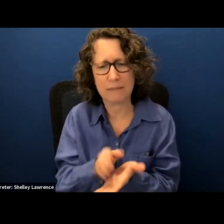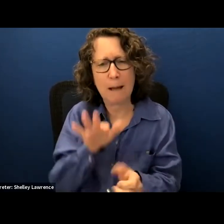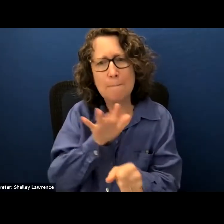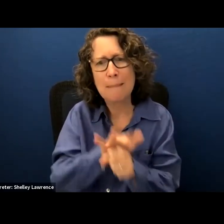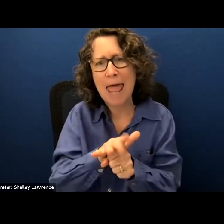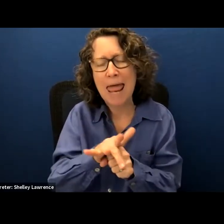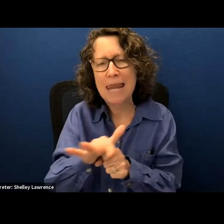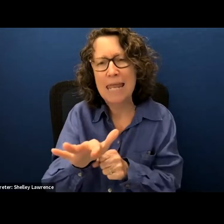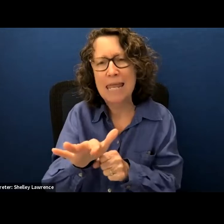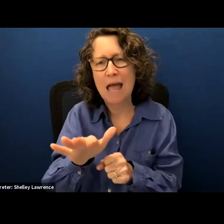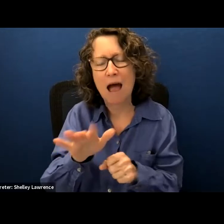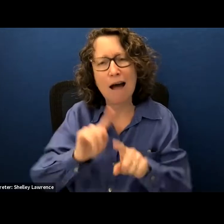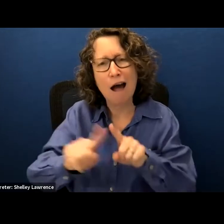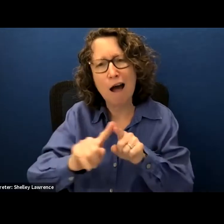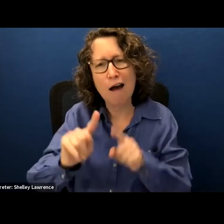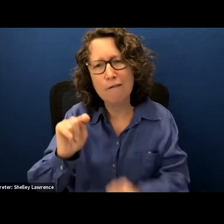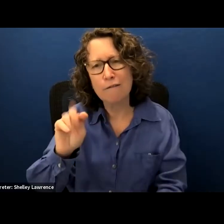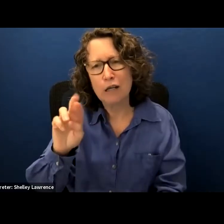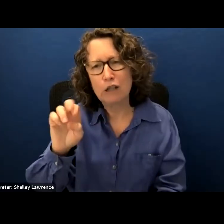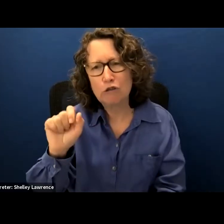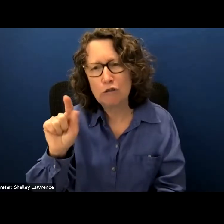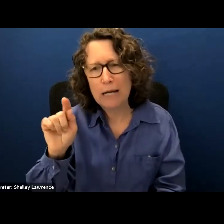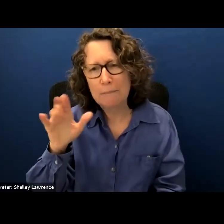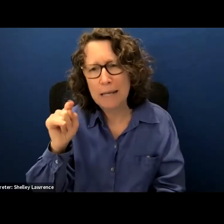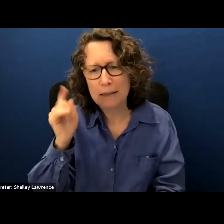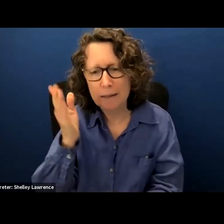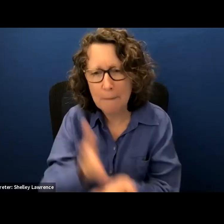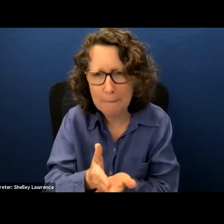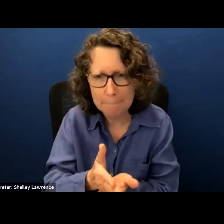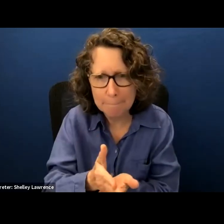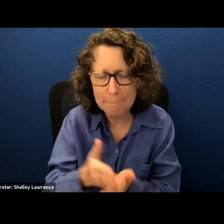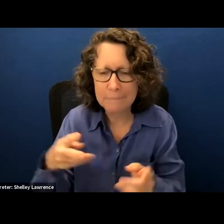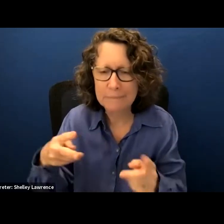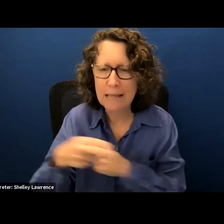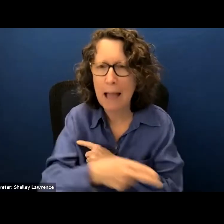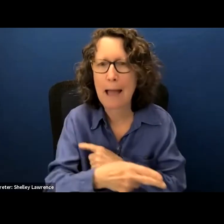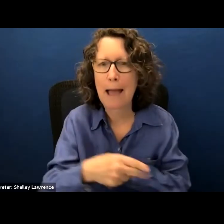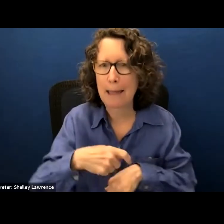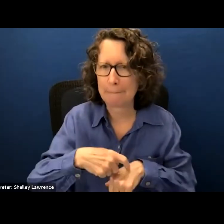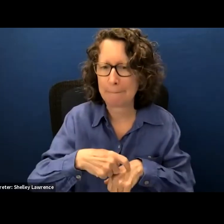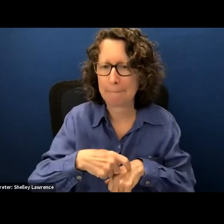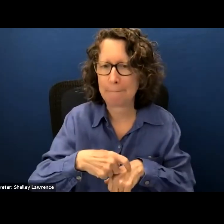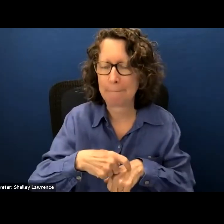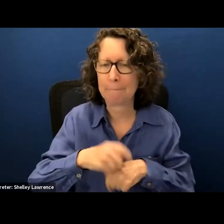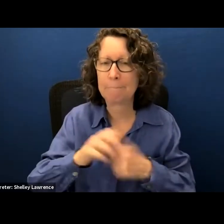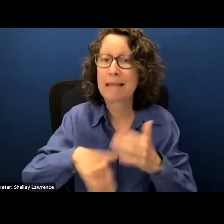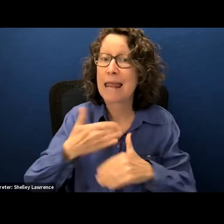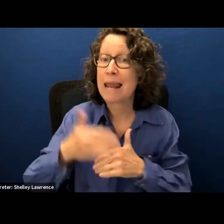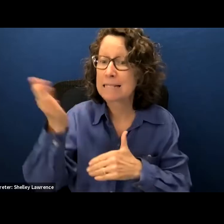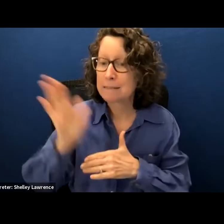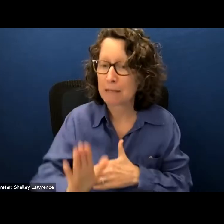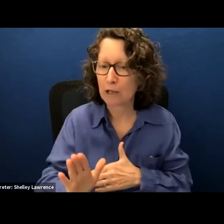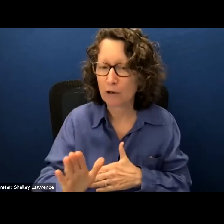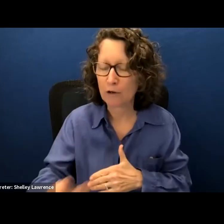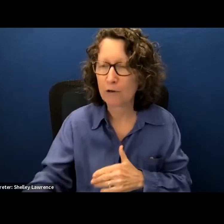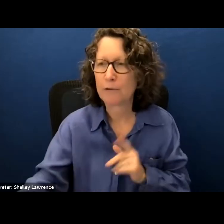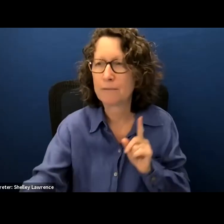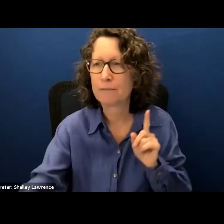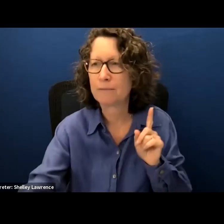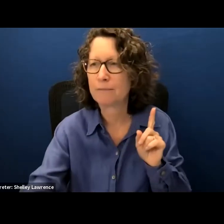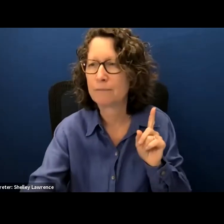of treatments. It's COVID. Time. Next speaker is Marissa